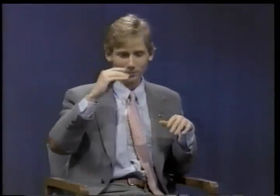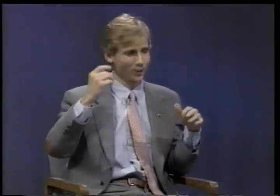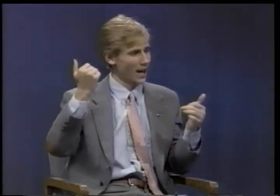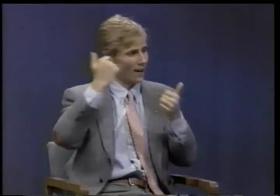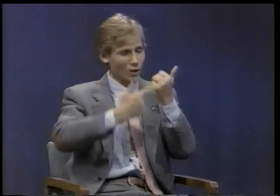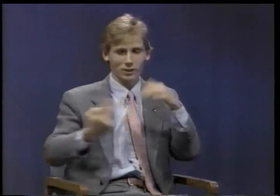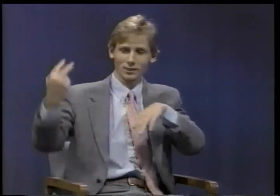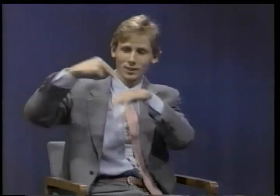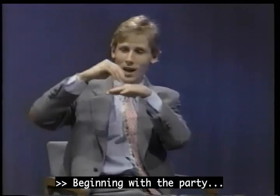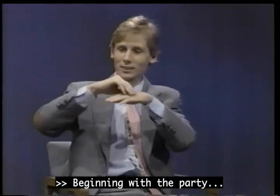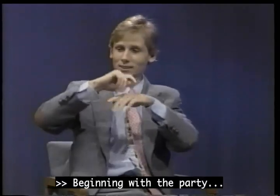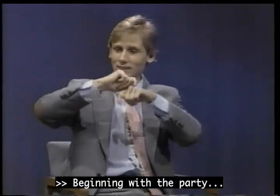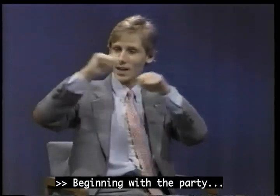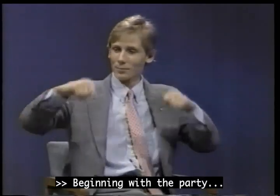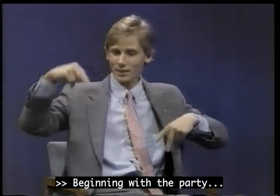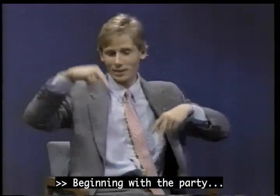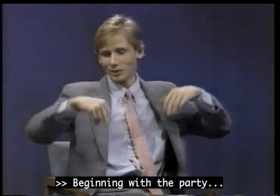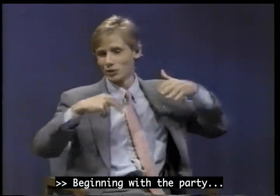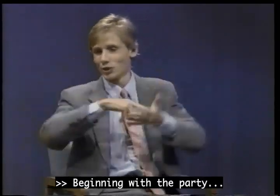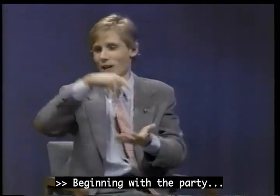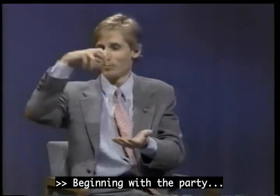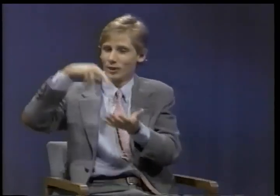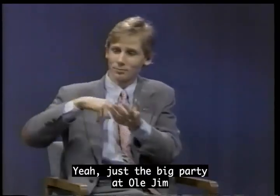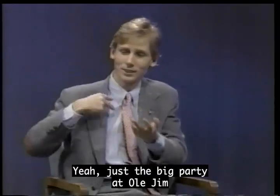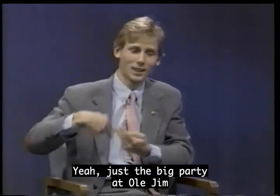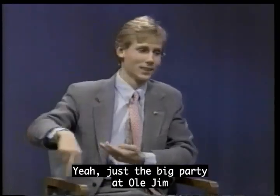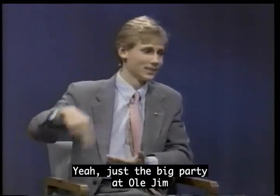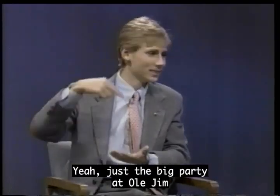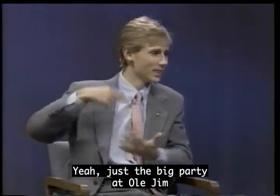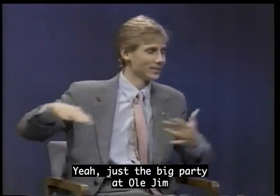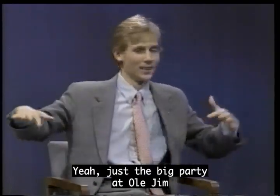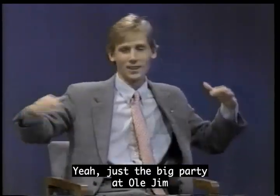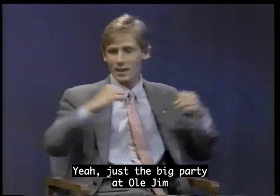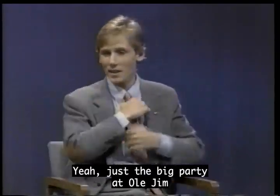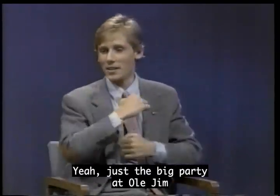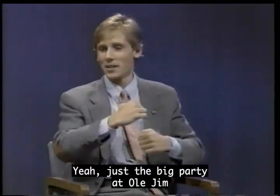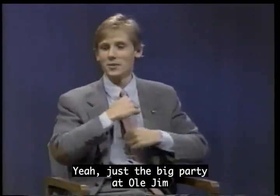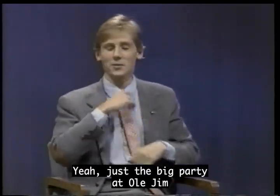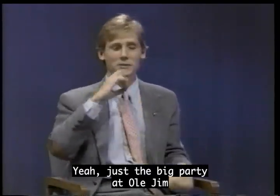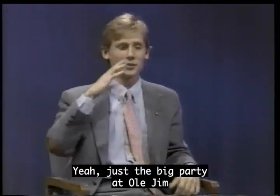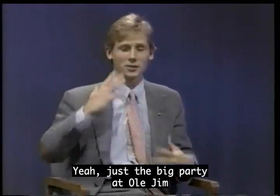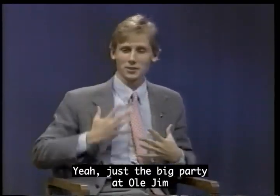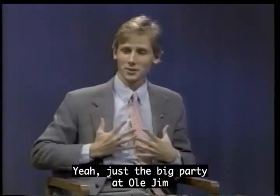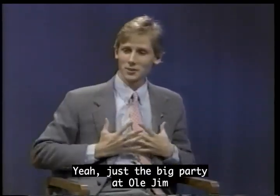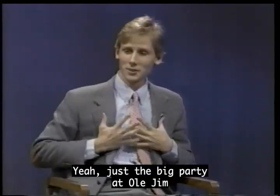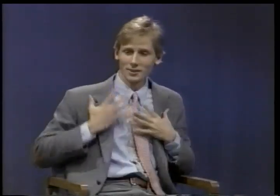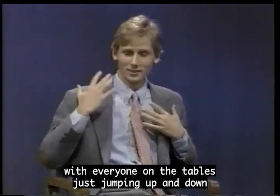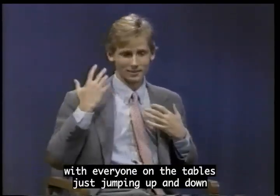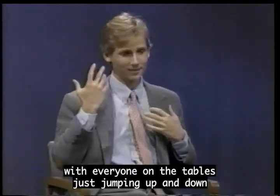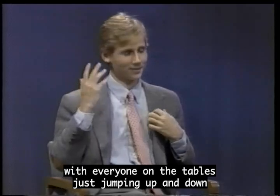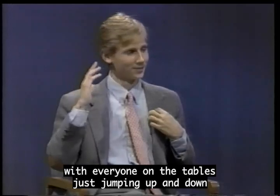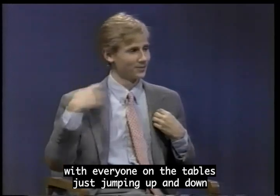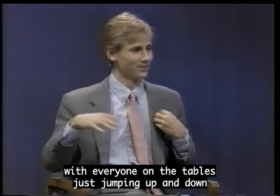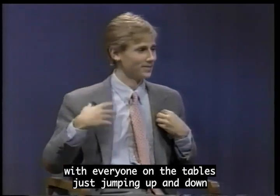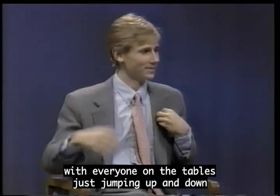Yeah, just a big party at Old Jim with everyone on the tables just jumping up and down on the tables and dancing